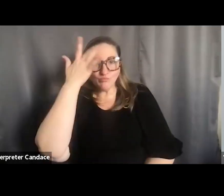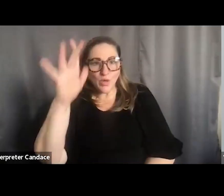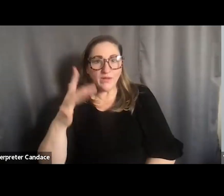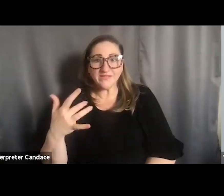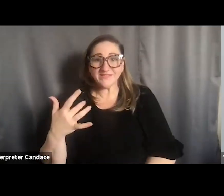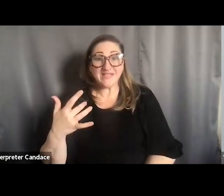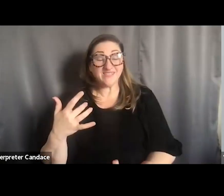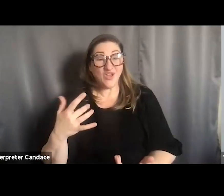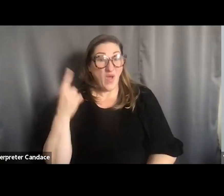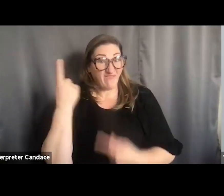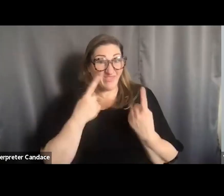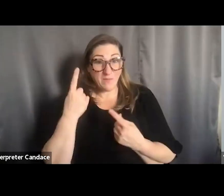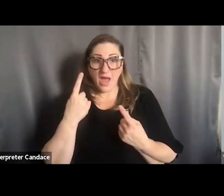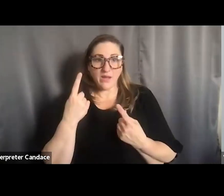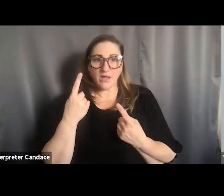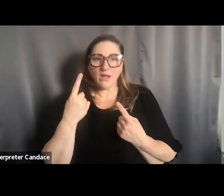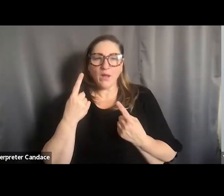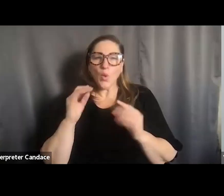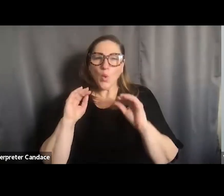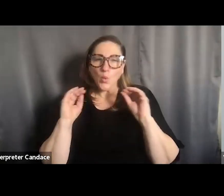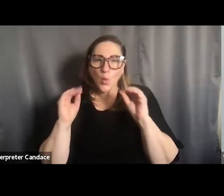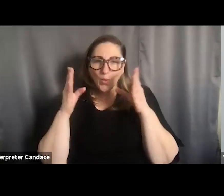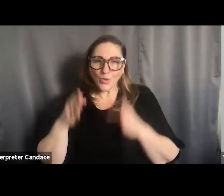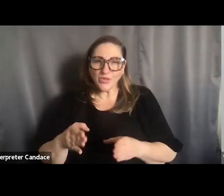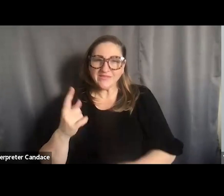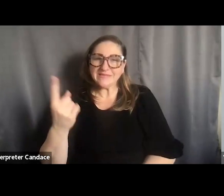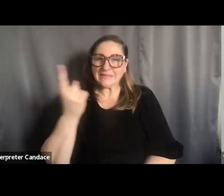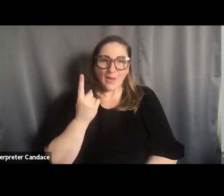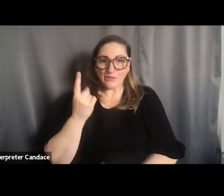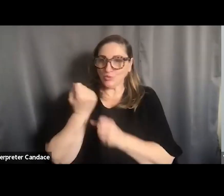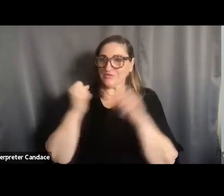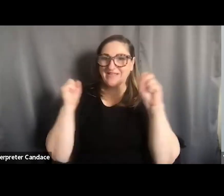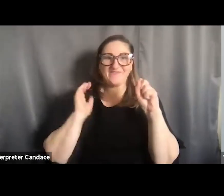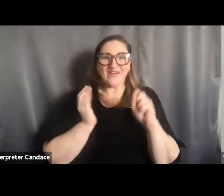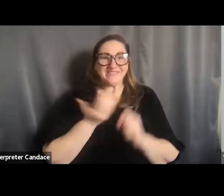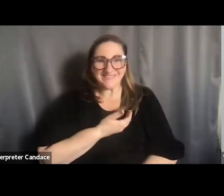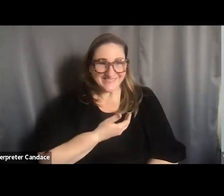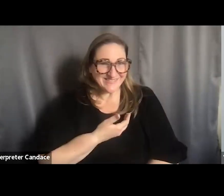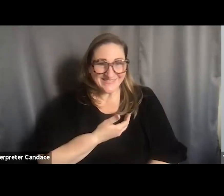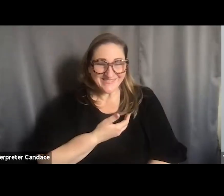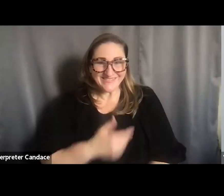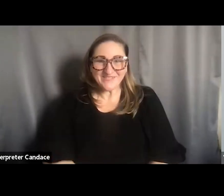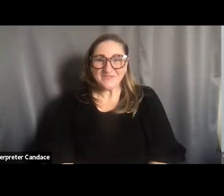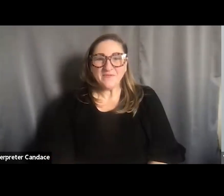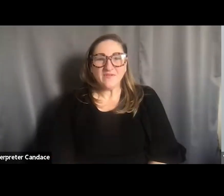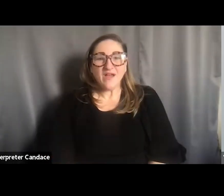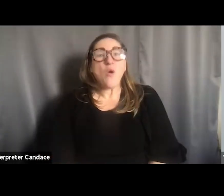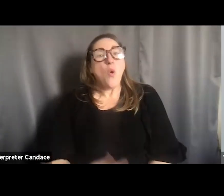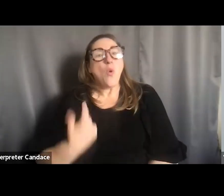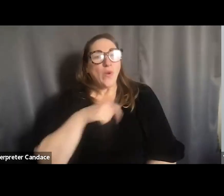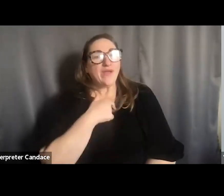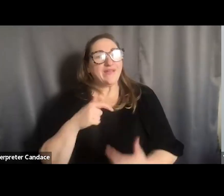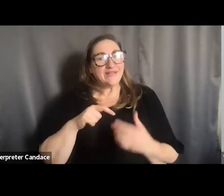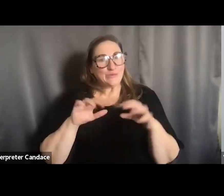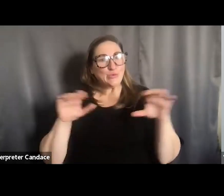to save us, right? We got to do this work ourselves, whether that's making our dance community more accessible, making dance something that everyone can